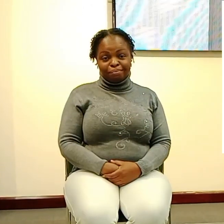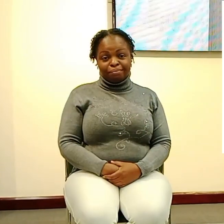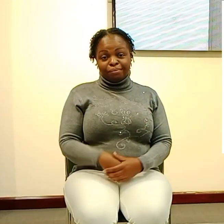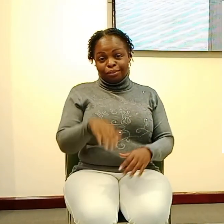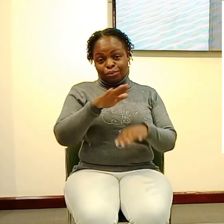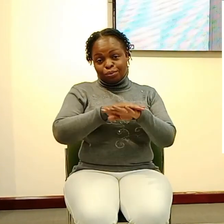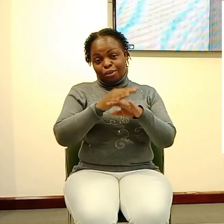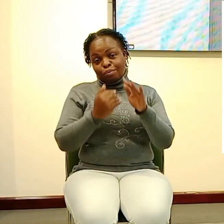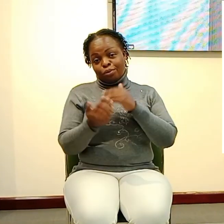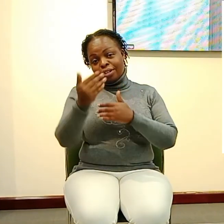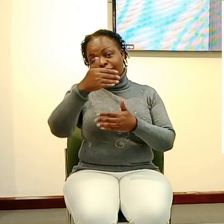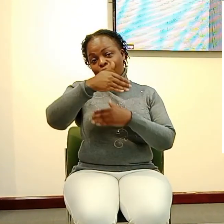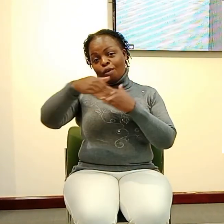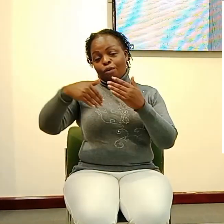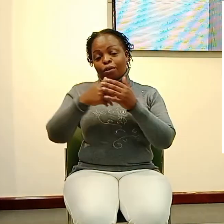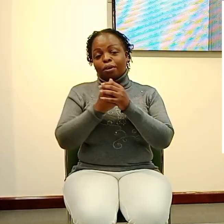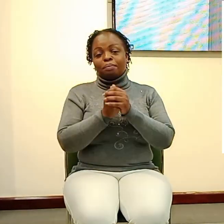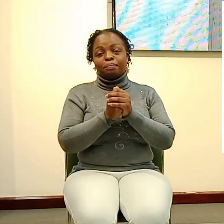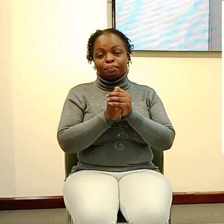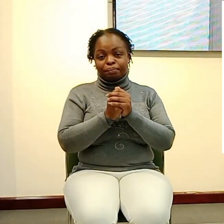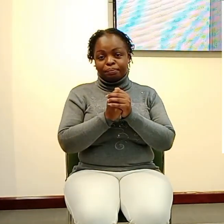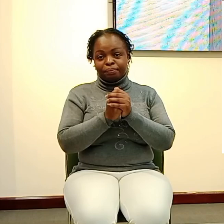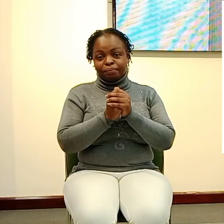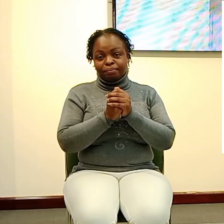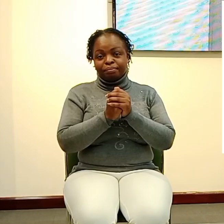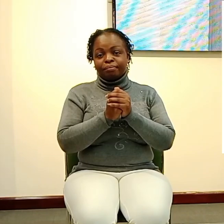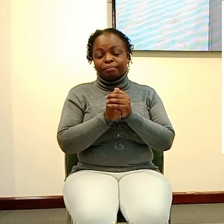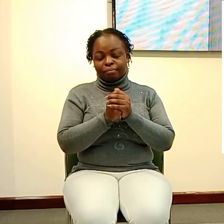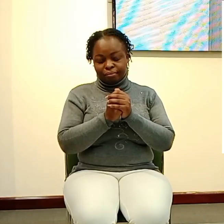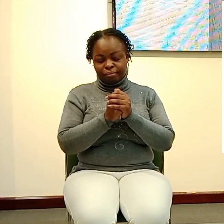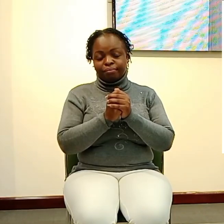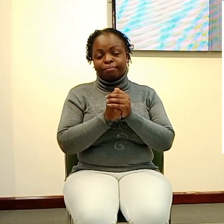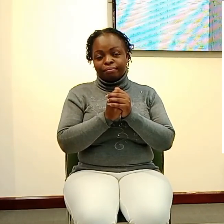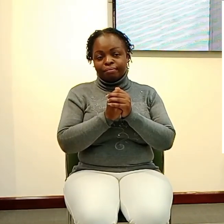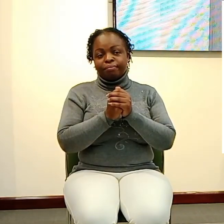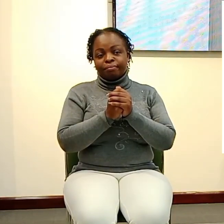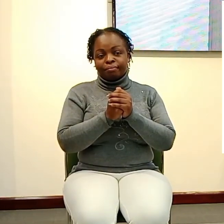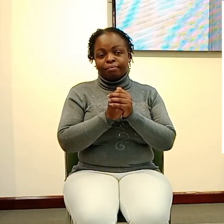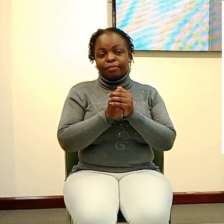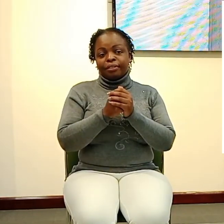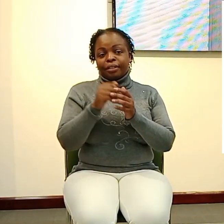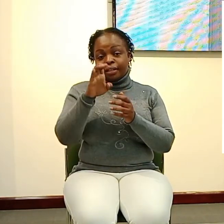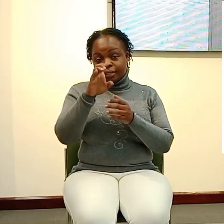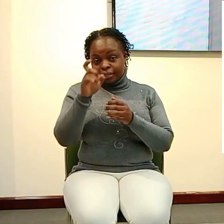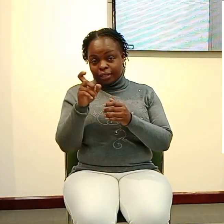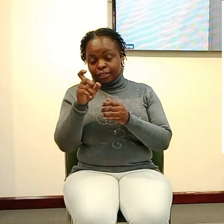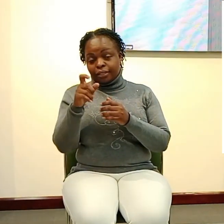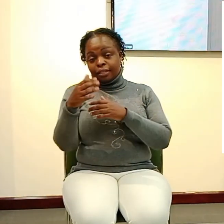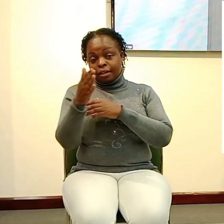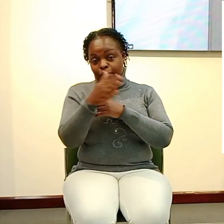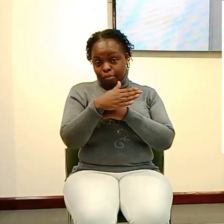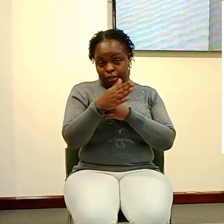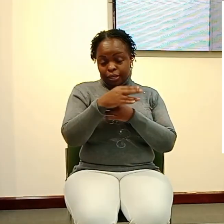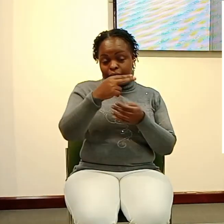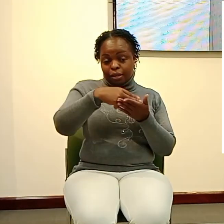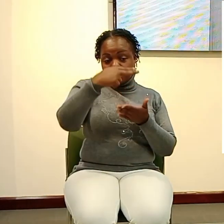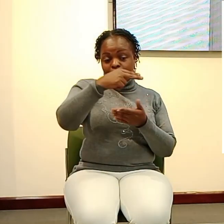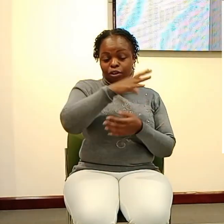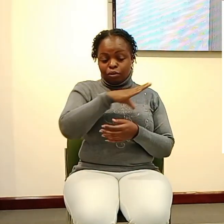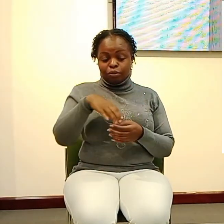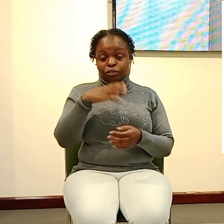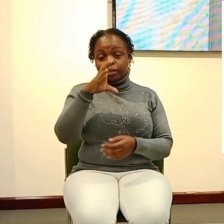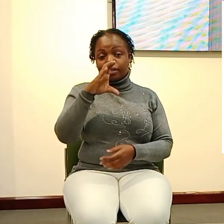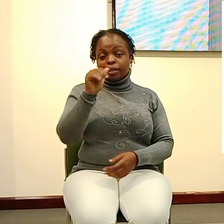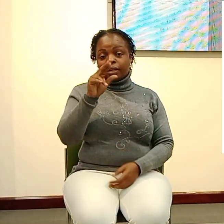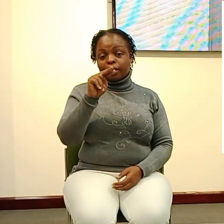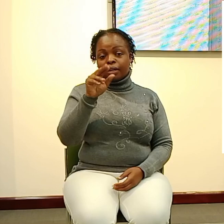Good morning, everyone. Good morning. Your Excellency, the Ambassador, the High Commission of